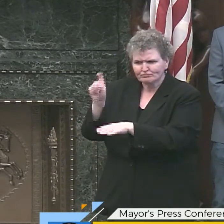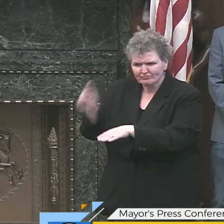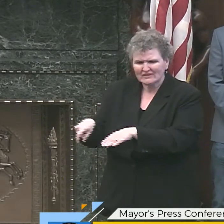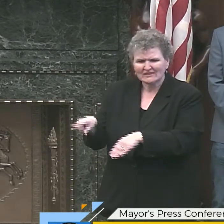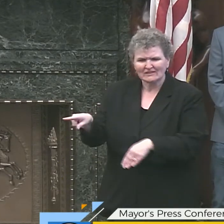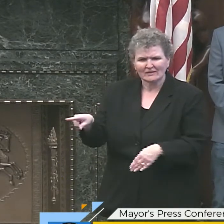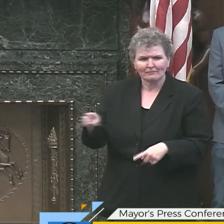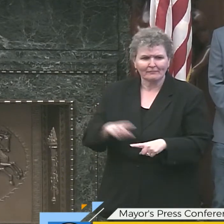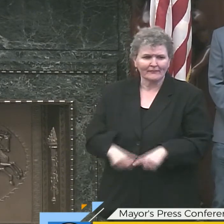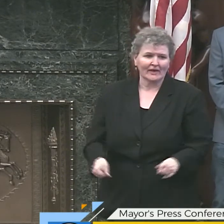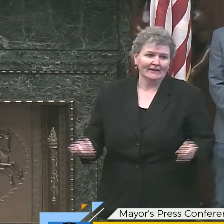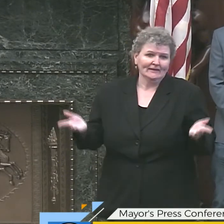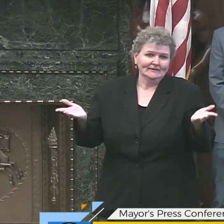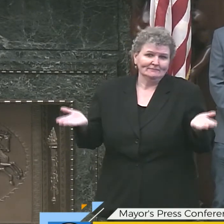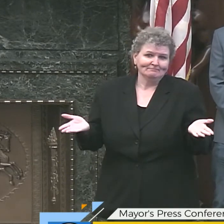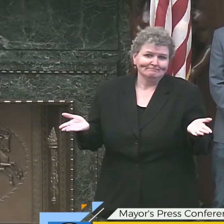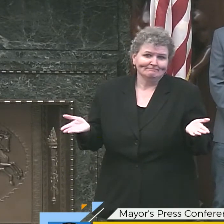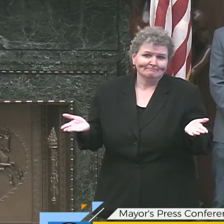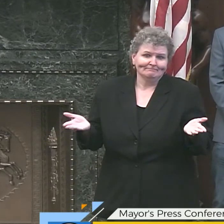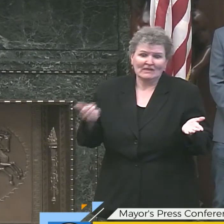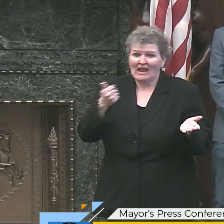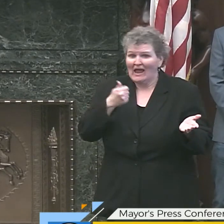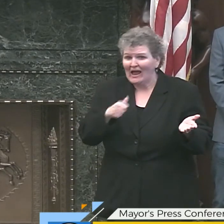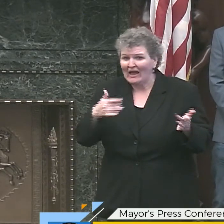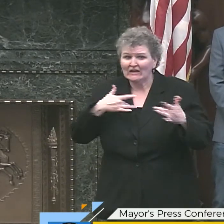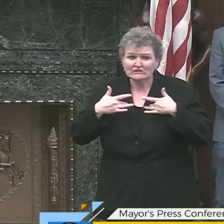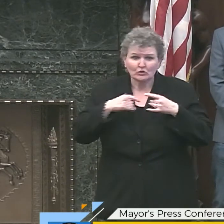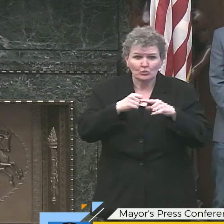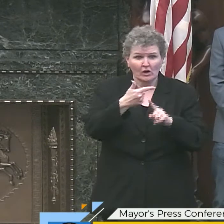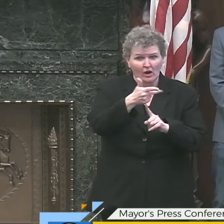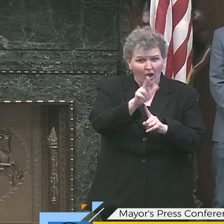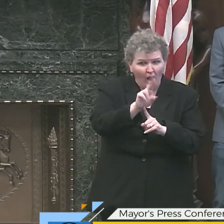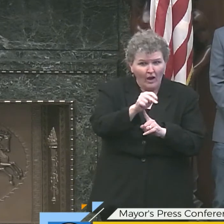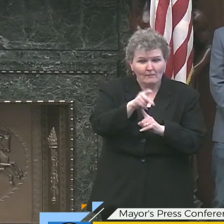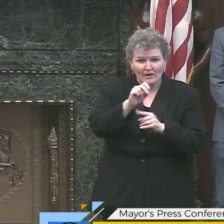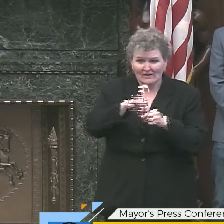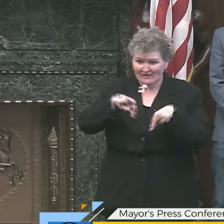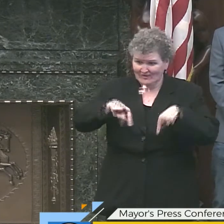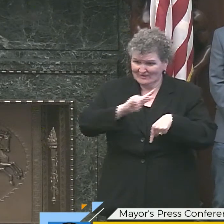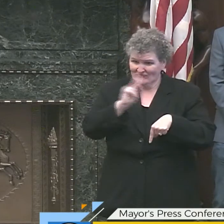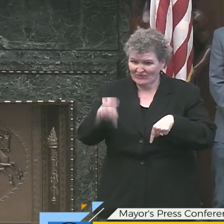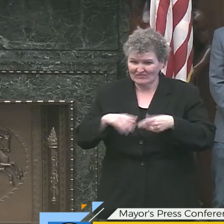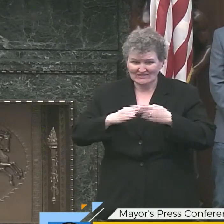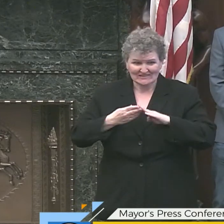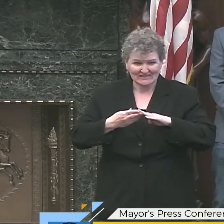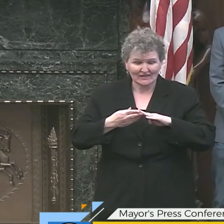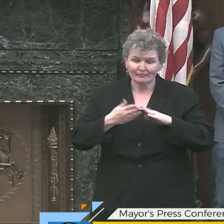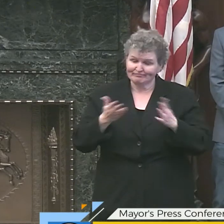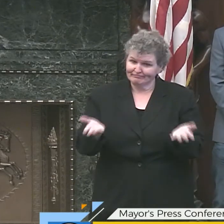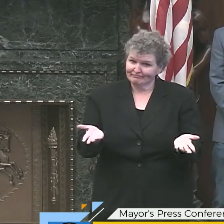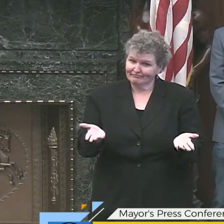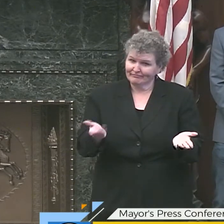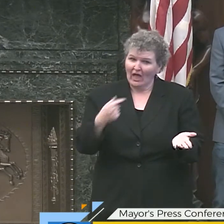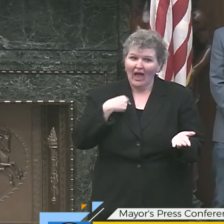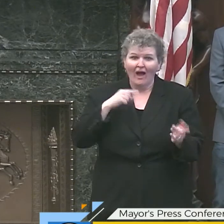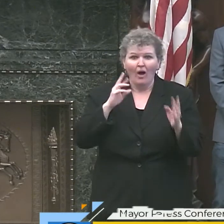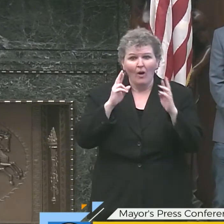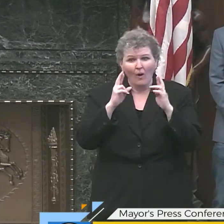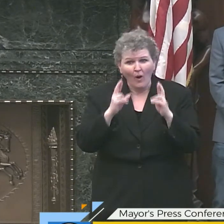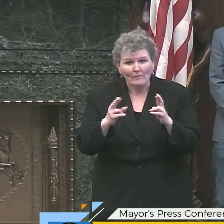proliferating in the community. I would suspect that a lot of those people are law-abiding citizens,